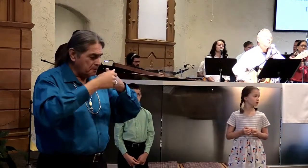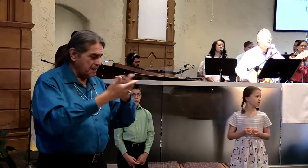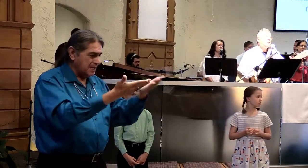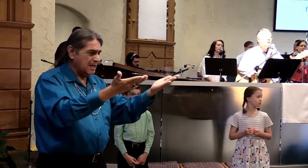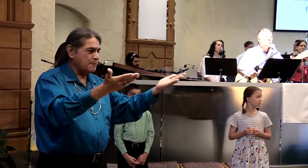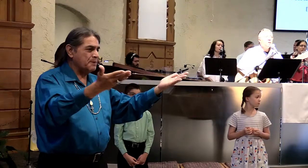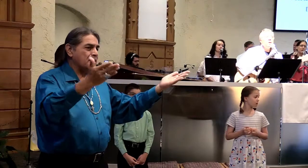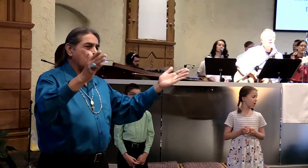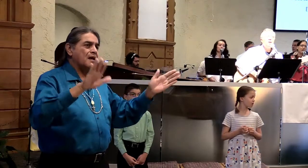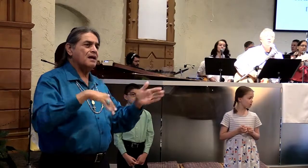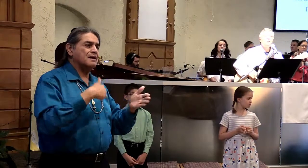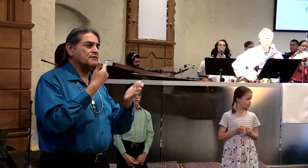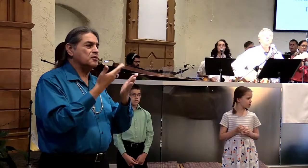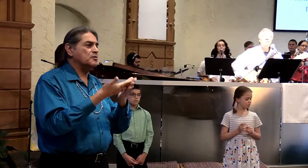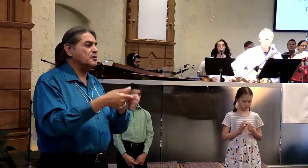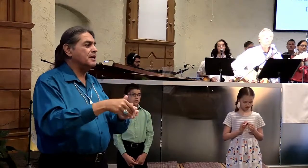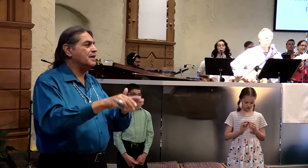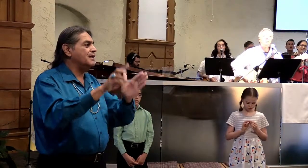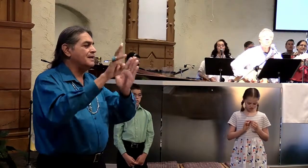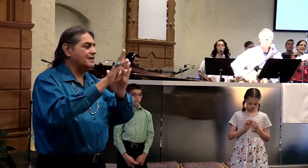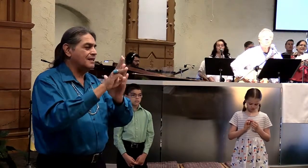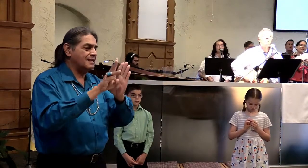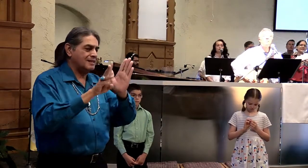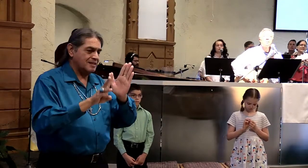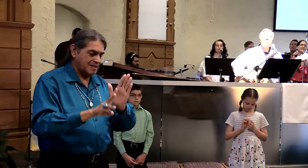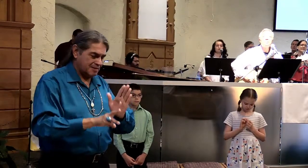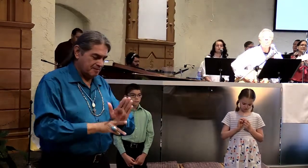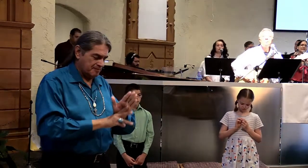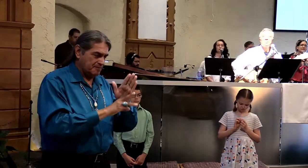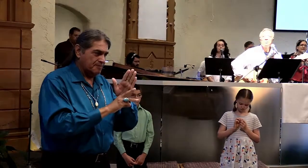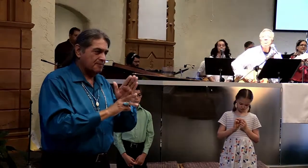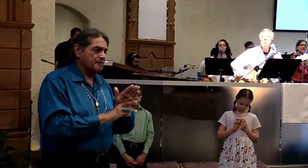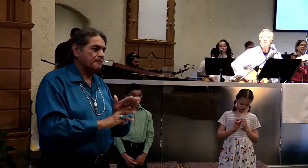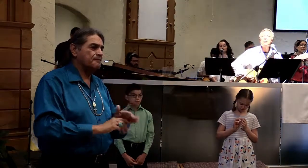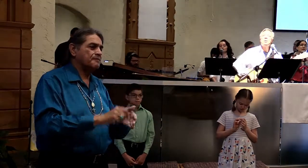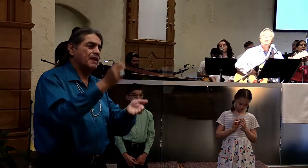to people of goodwill.